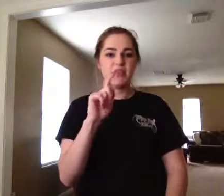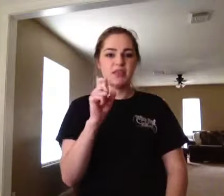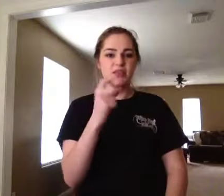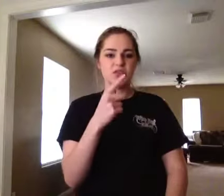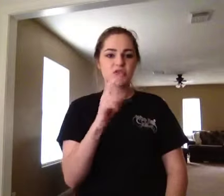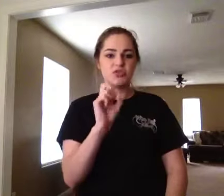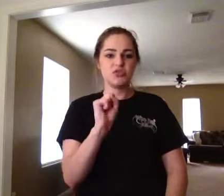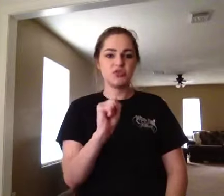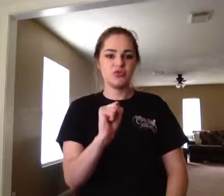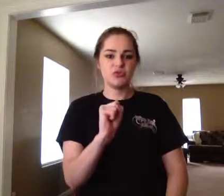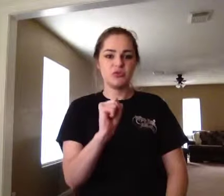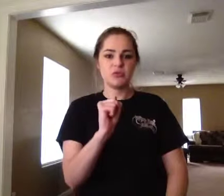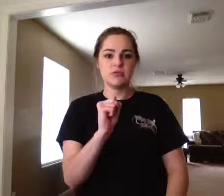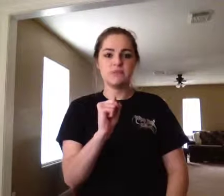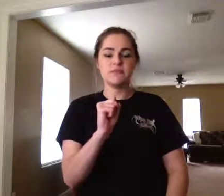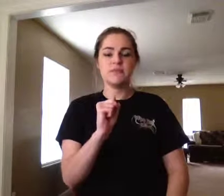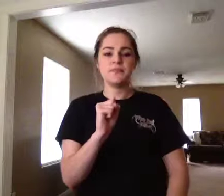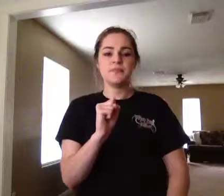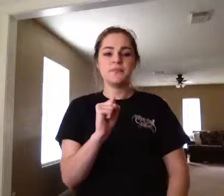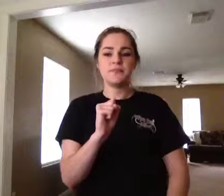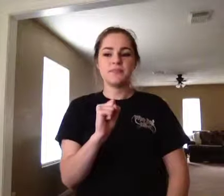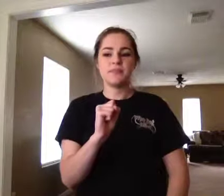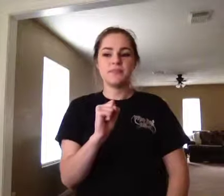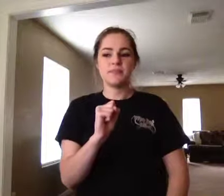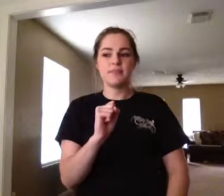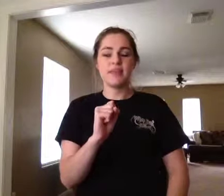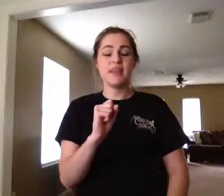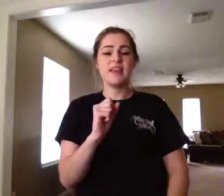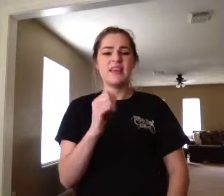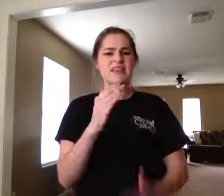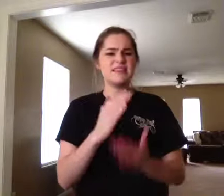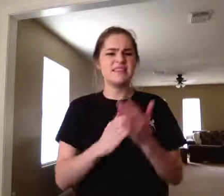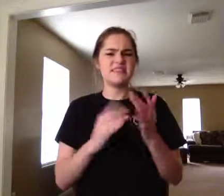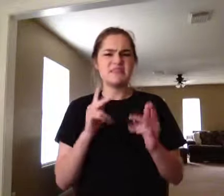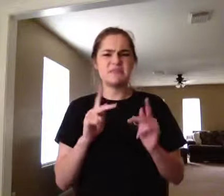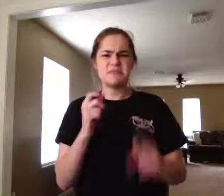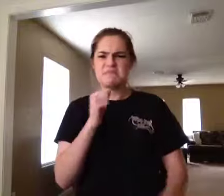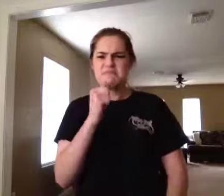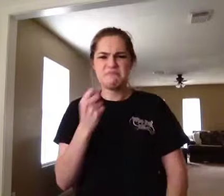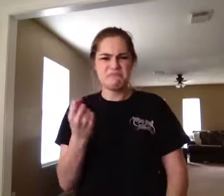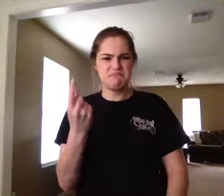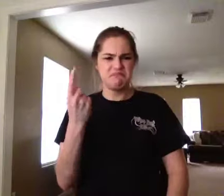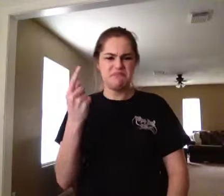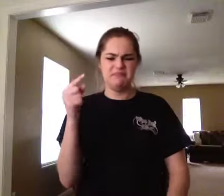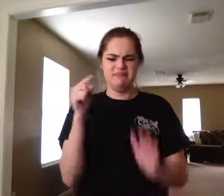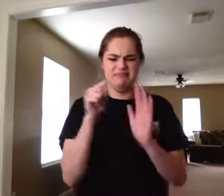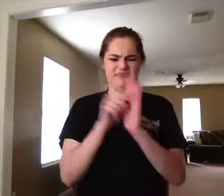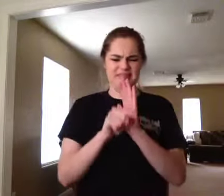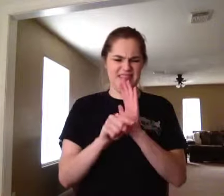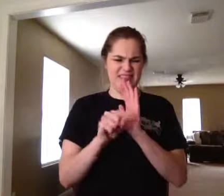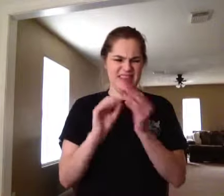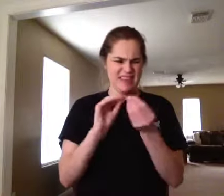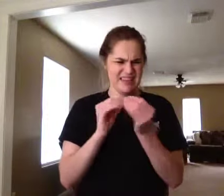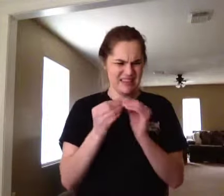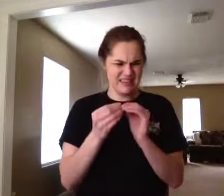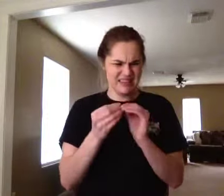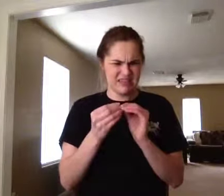Right? And again, some people have a hard time grasping the concept of a negative number. Just think of it as a debt. Again, like